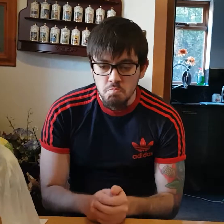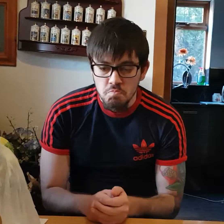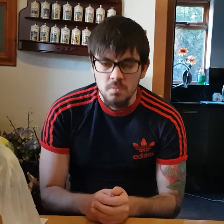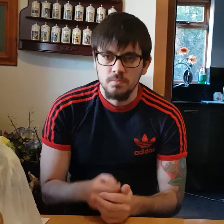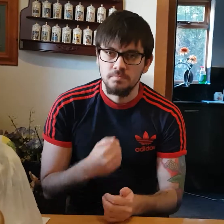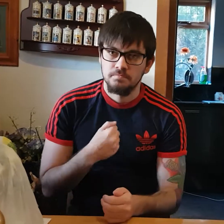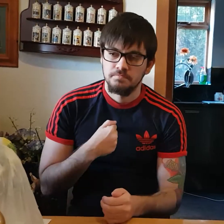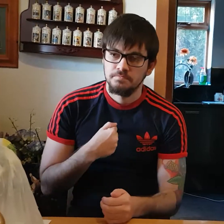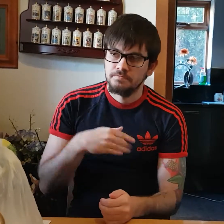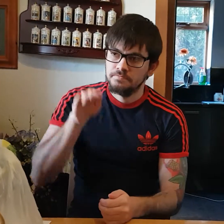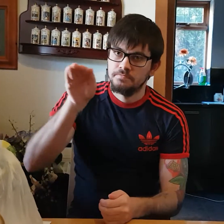mixed.